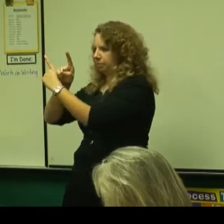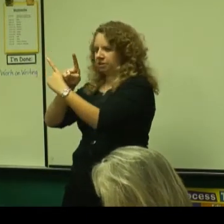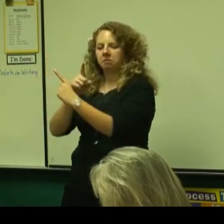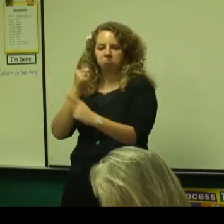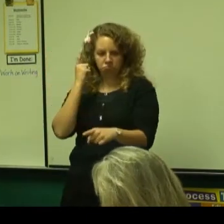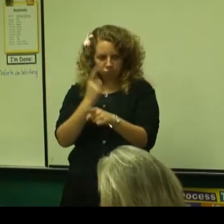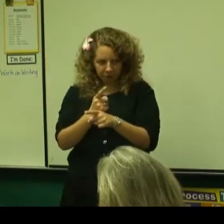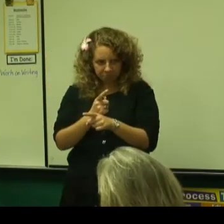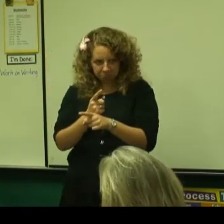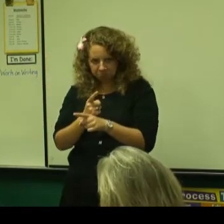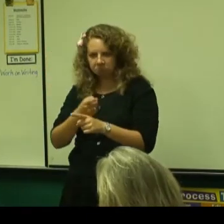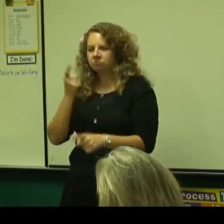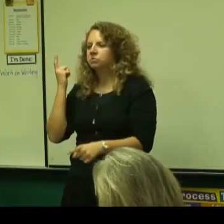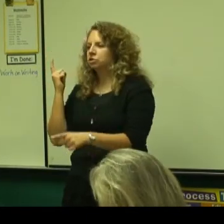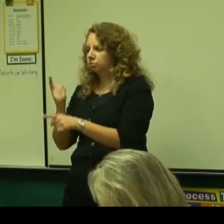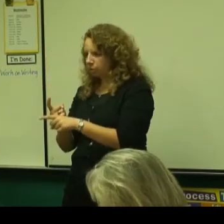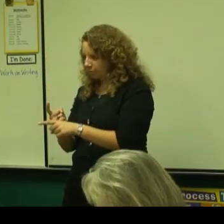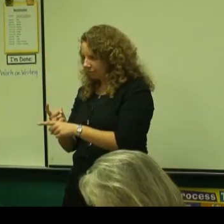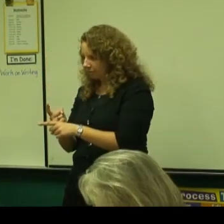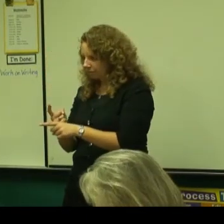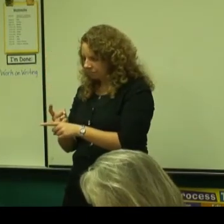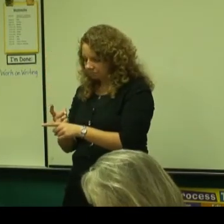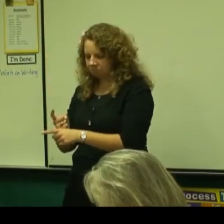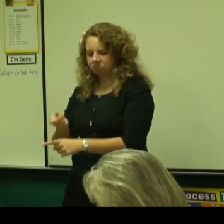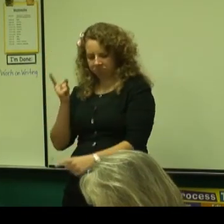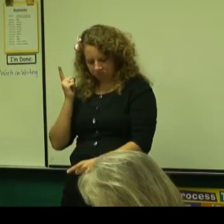that. Right. It's appropriate.